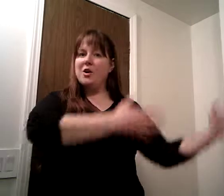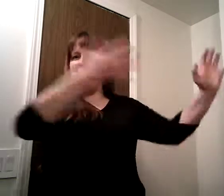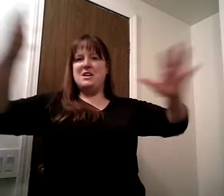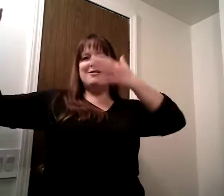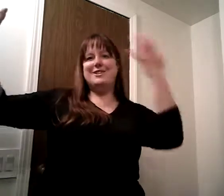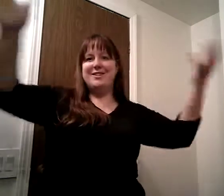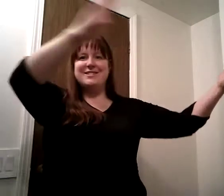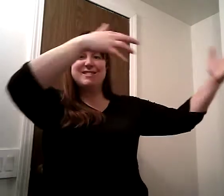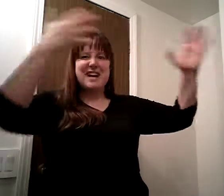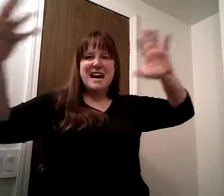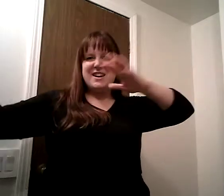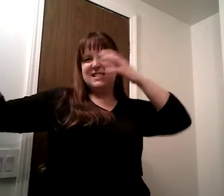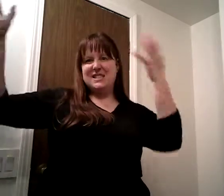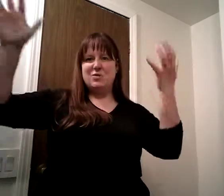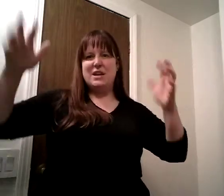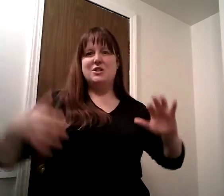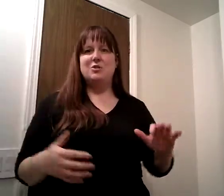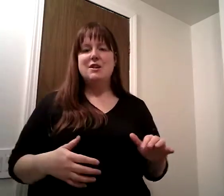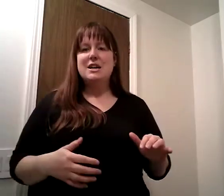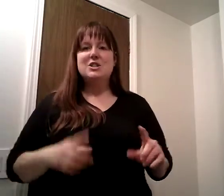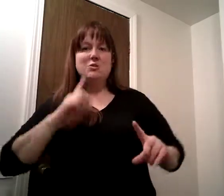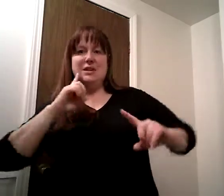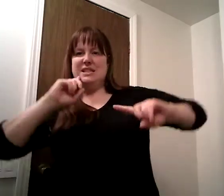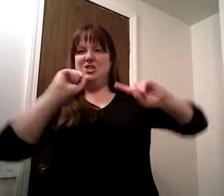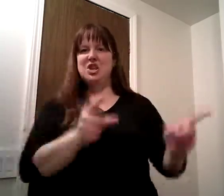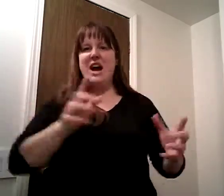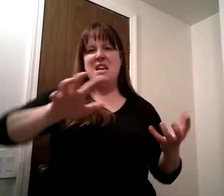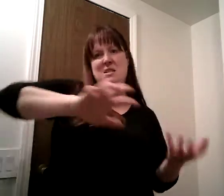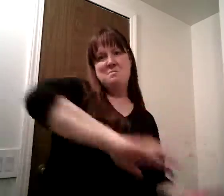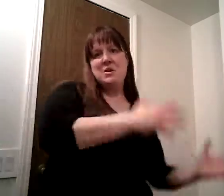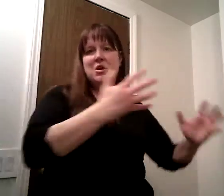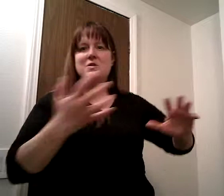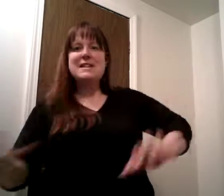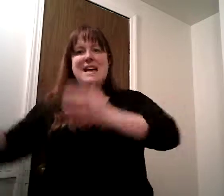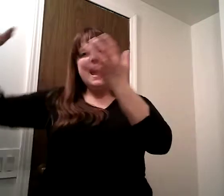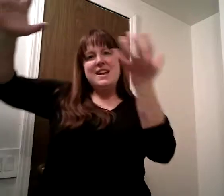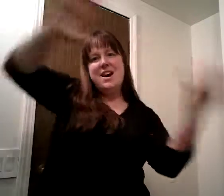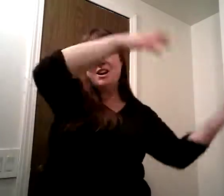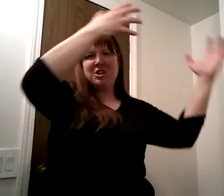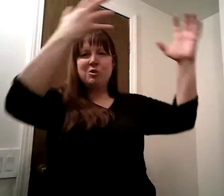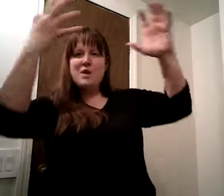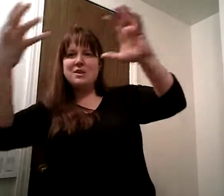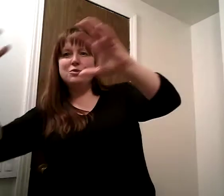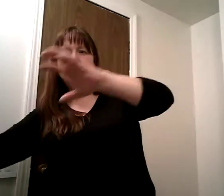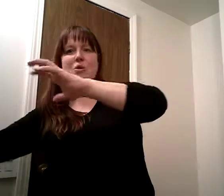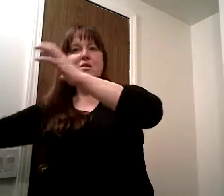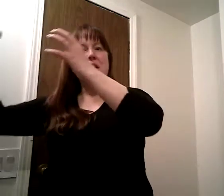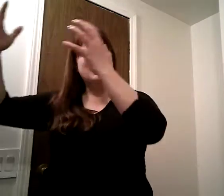up here to the sky, because that's the wind too. So we're going to say chided the billows and hushed the wind. So we're showing the wind, and then I